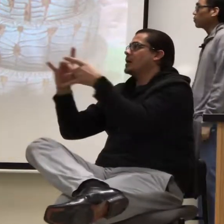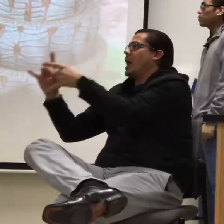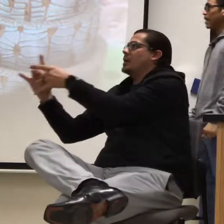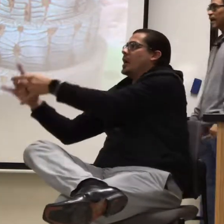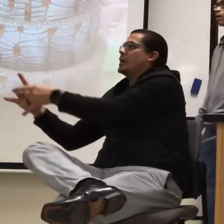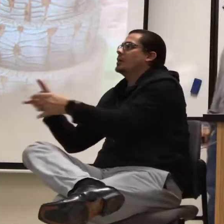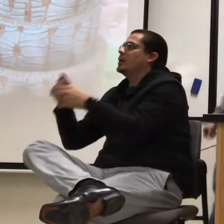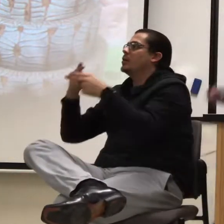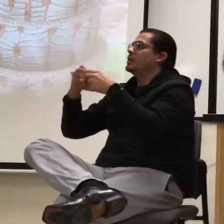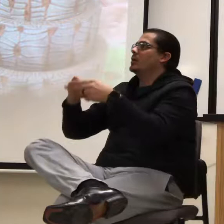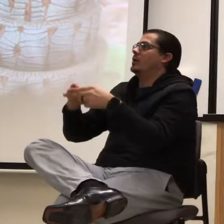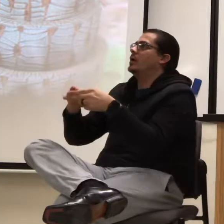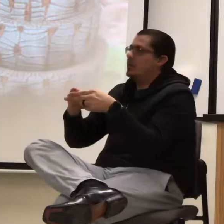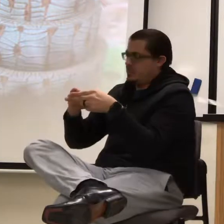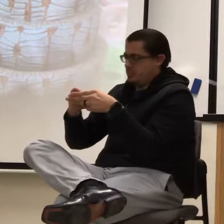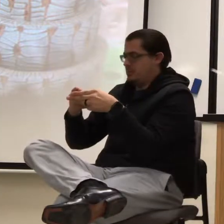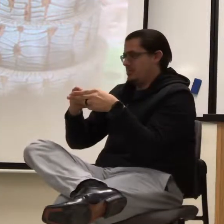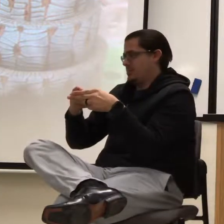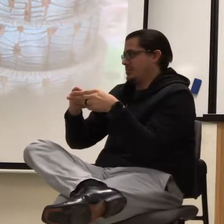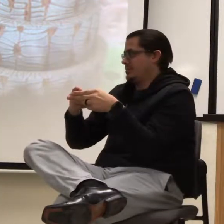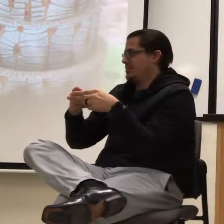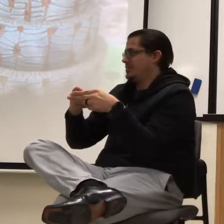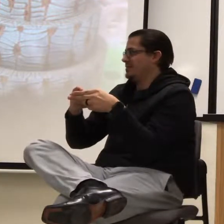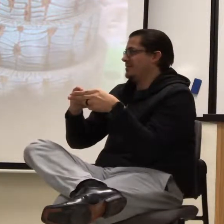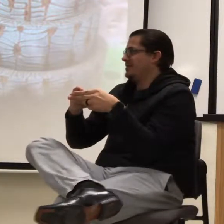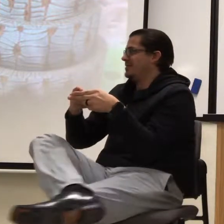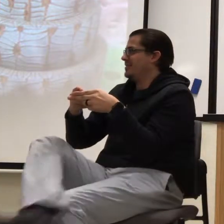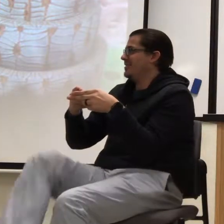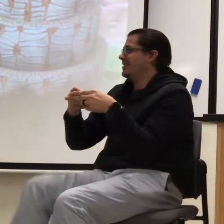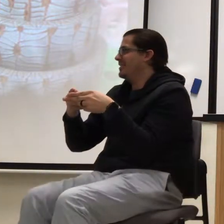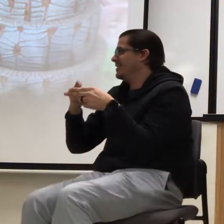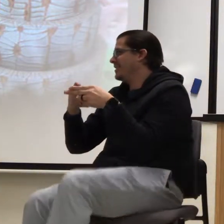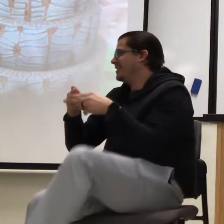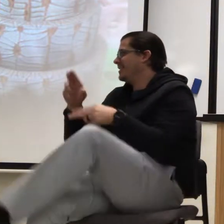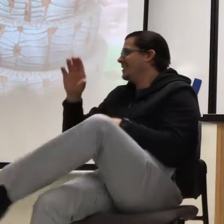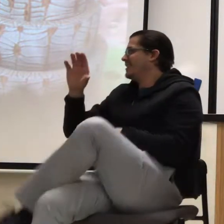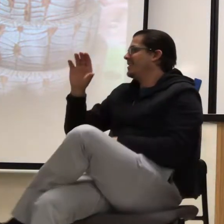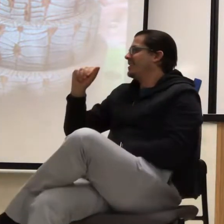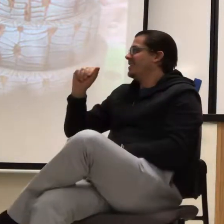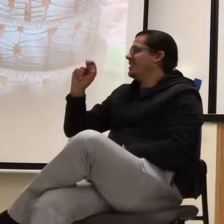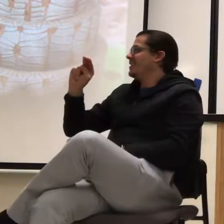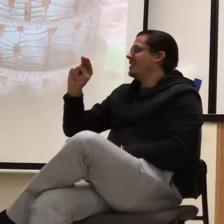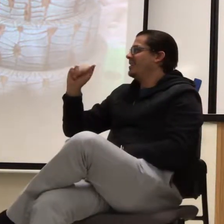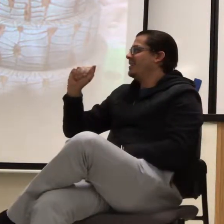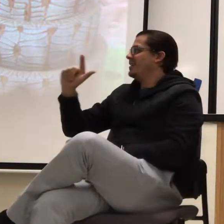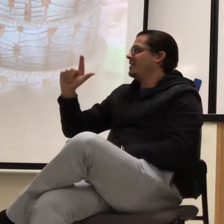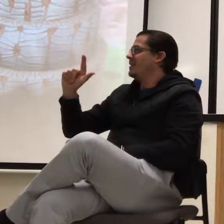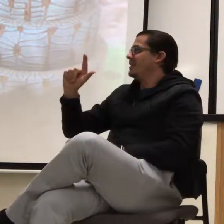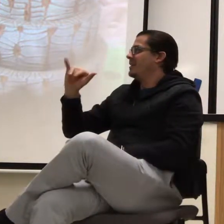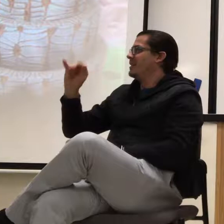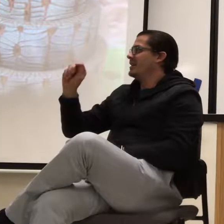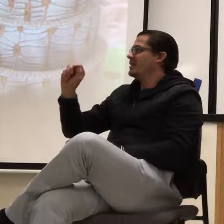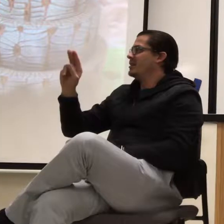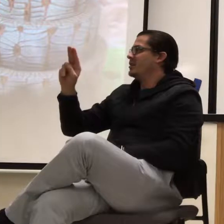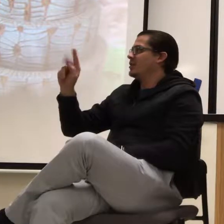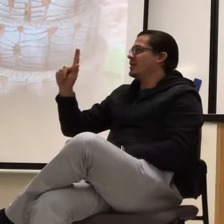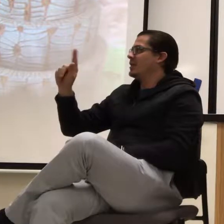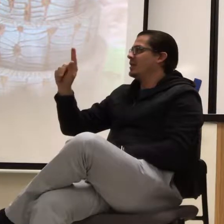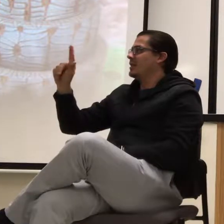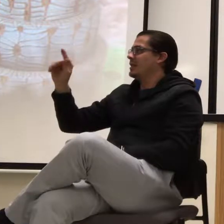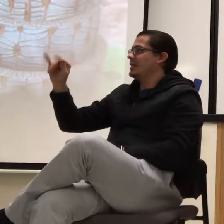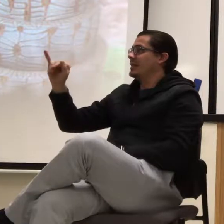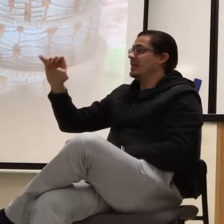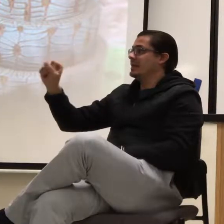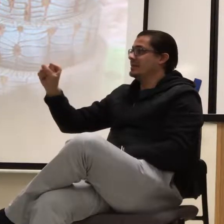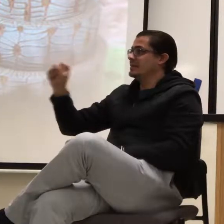we call them canaliculi. Look in your notes, you wrote it down at some point. And they connect all the cells together, and they all connect with a blood